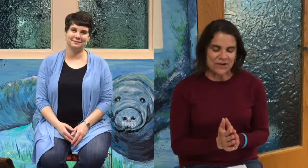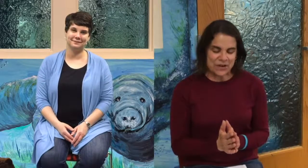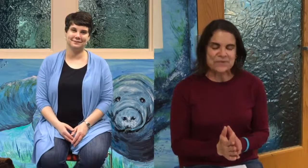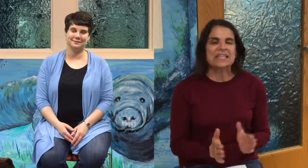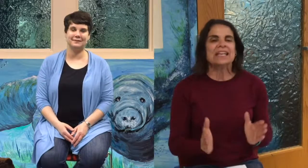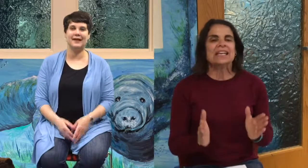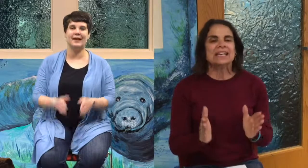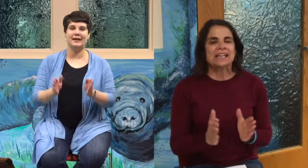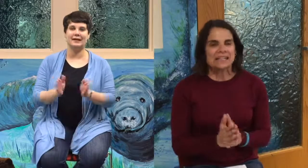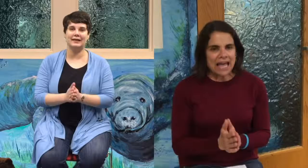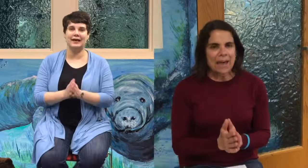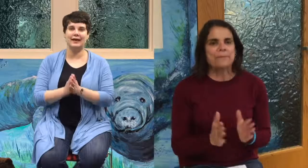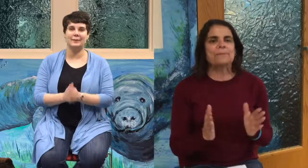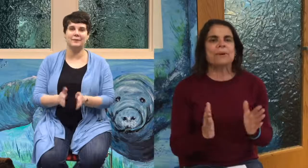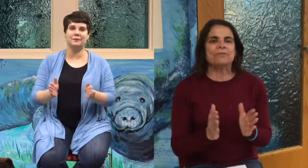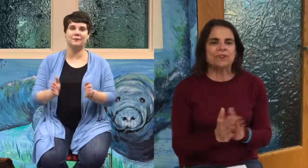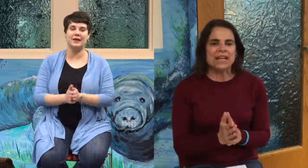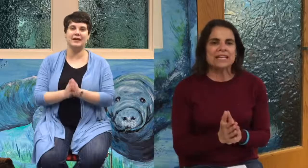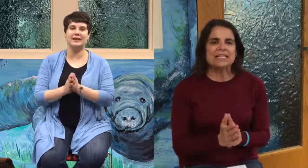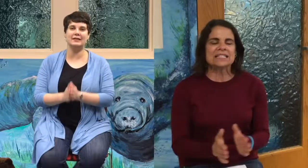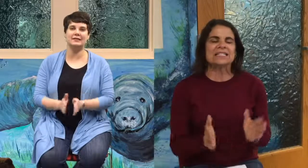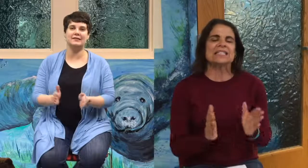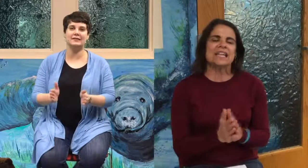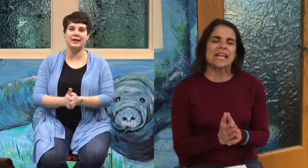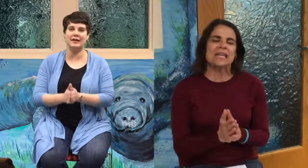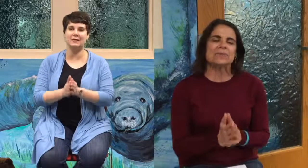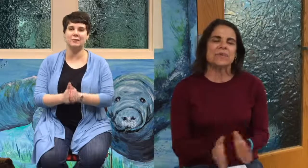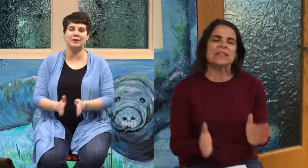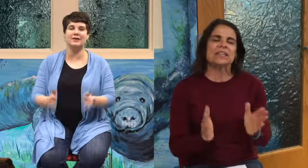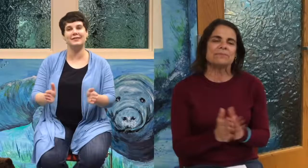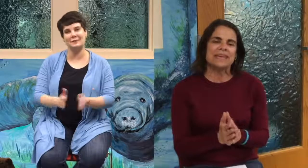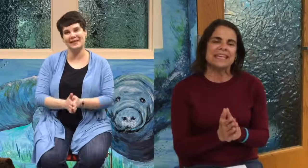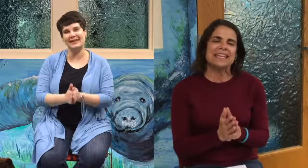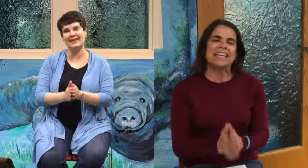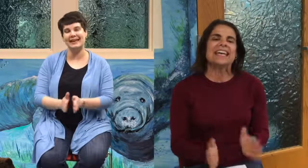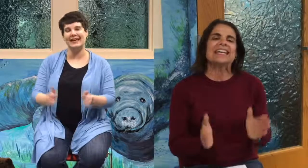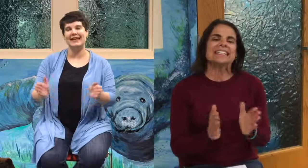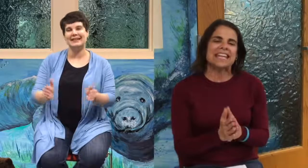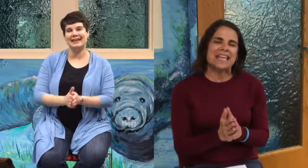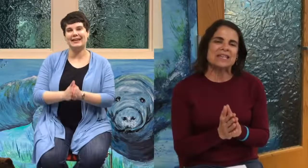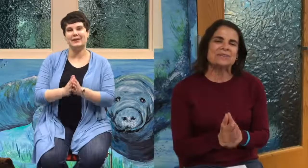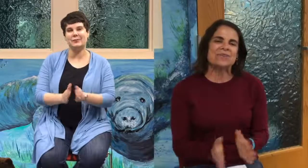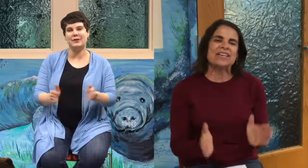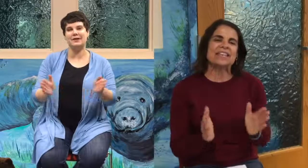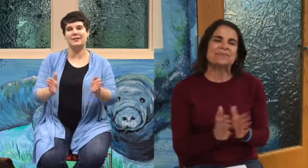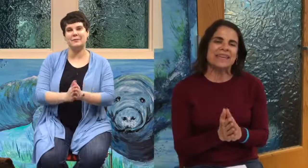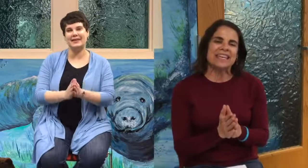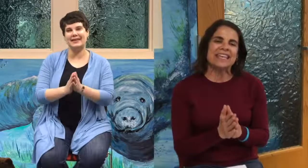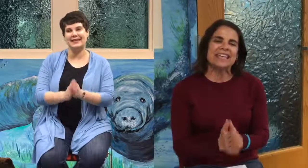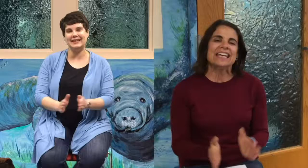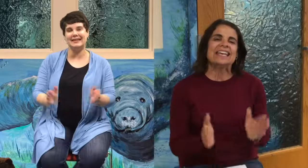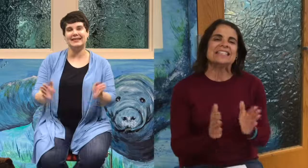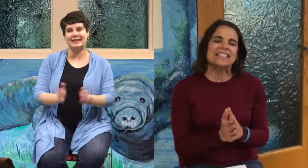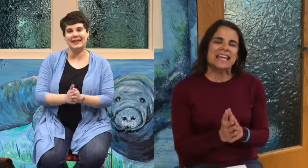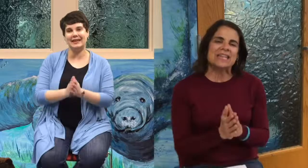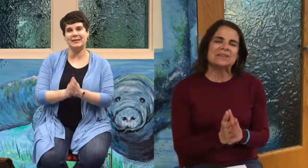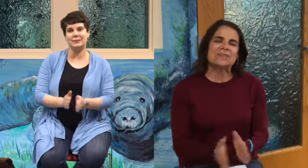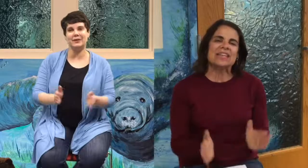goes. Clap a friend's name with me, name with me, name with